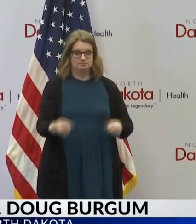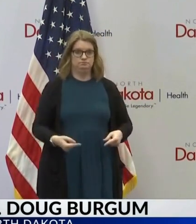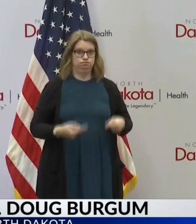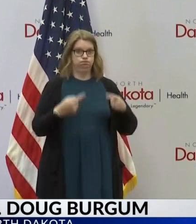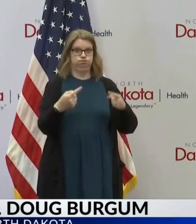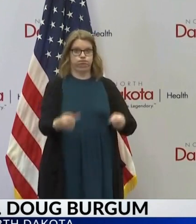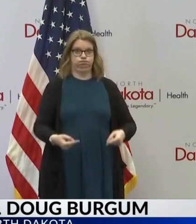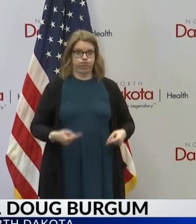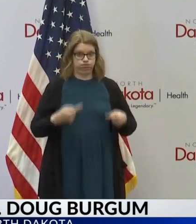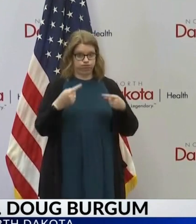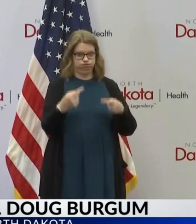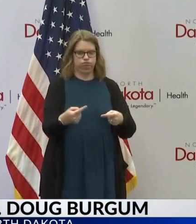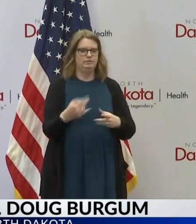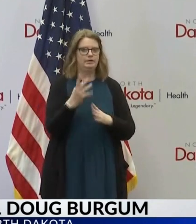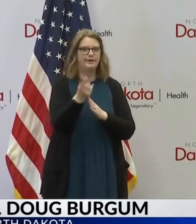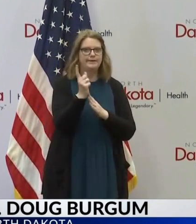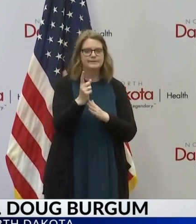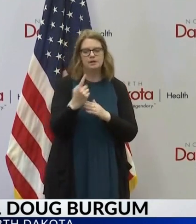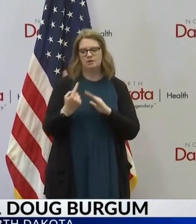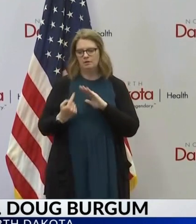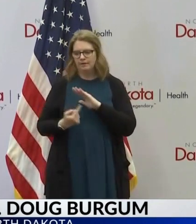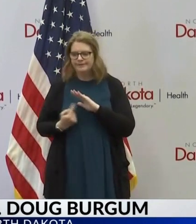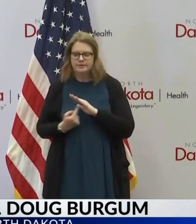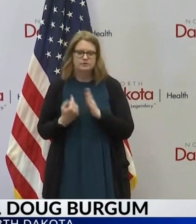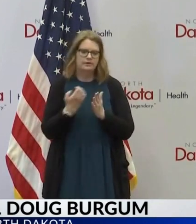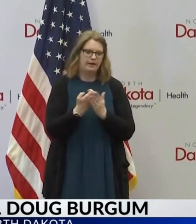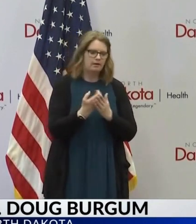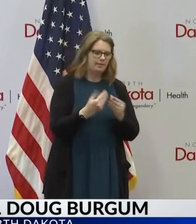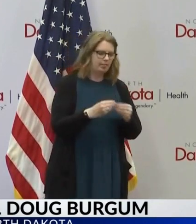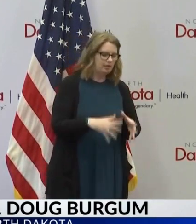stress of economic loss and the stress of isolation that's gone